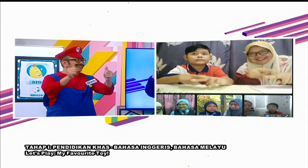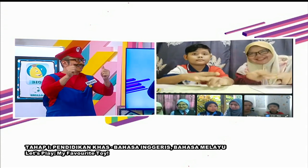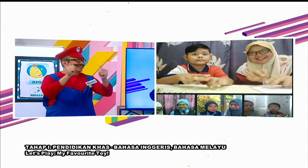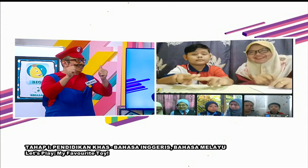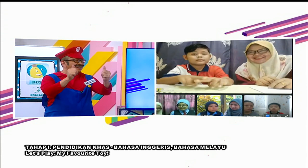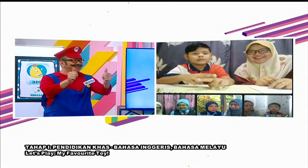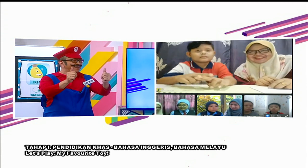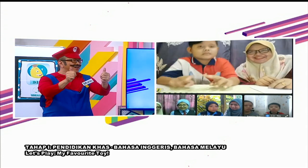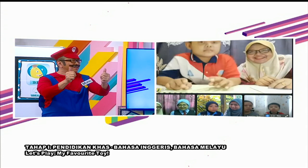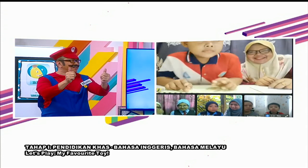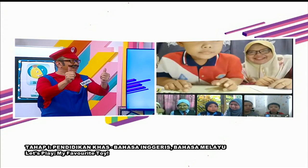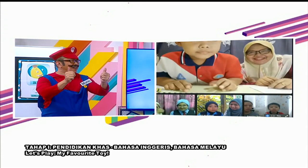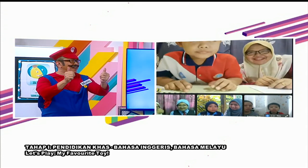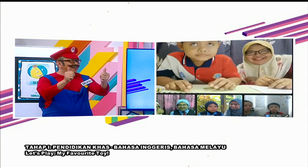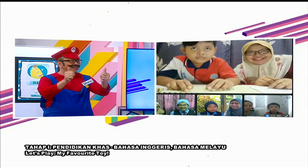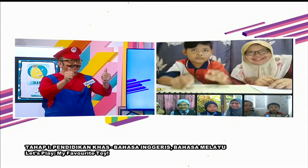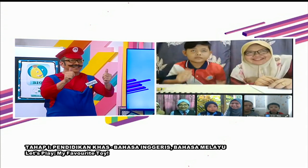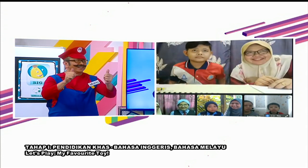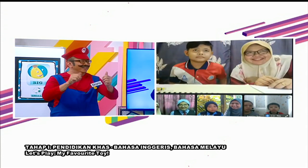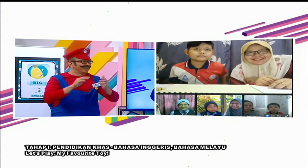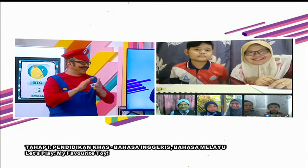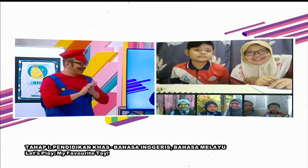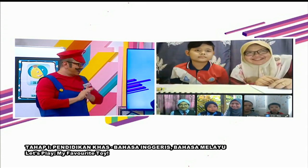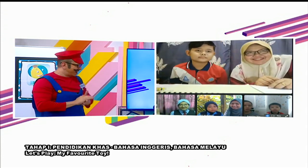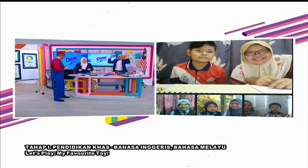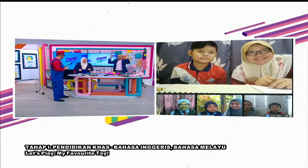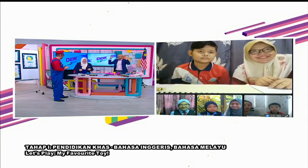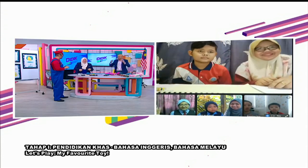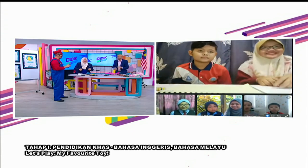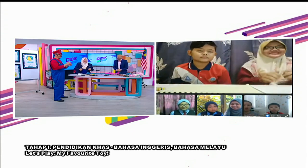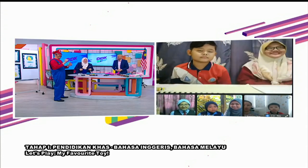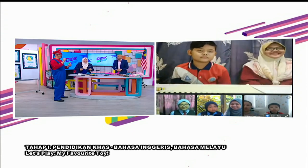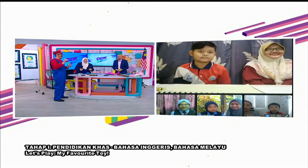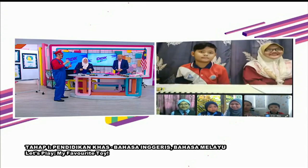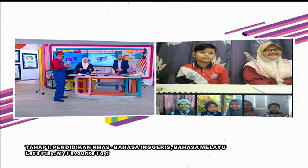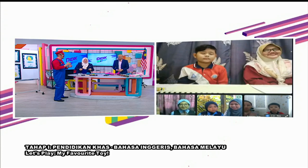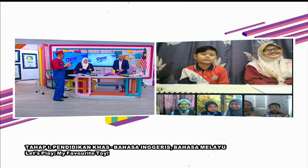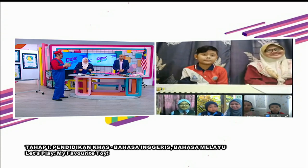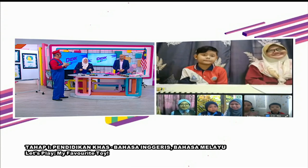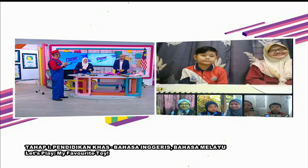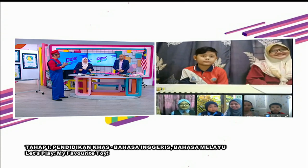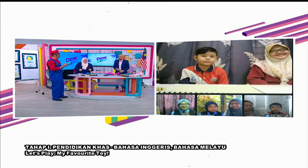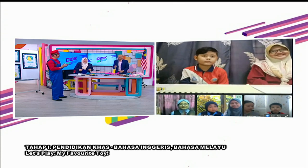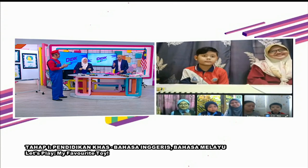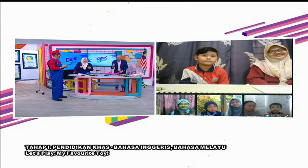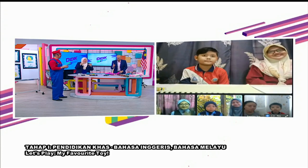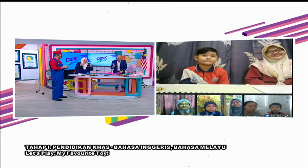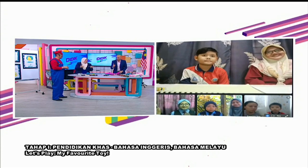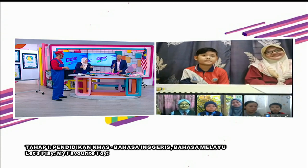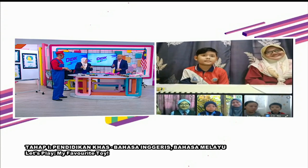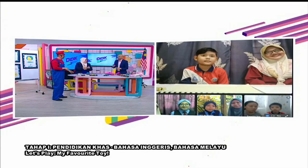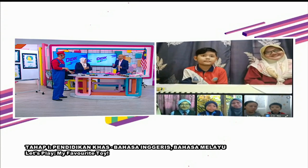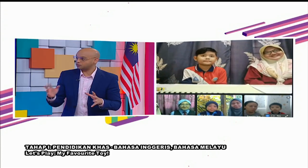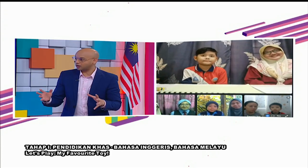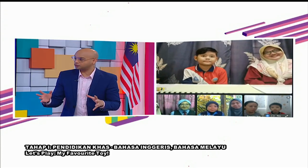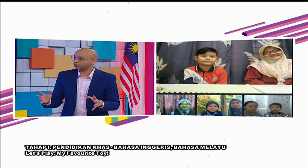Adam. Well done. Okay. Good job. Adam. All right. I think we can choose one more, or